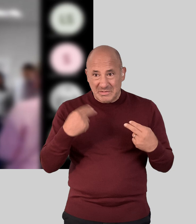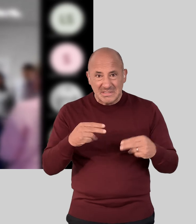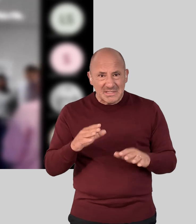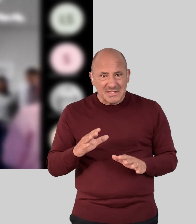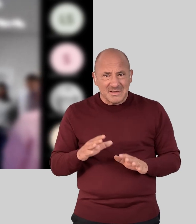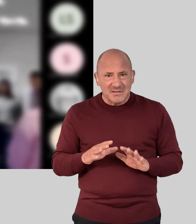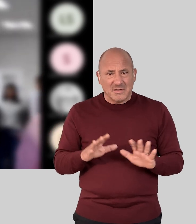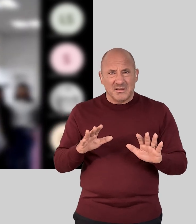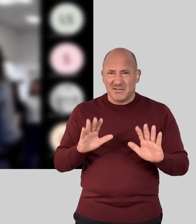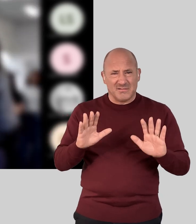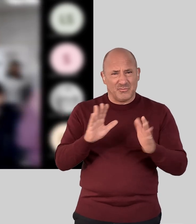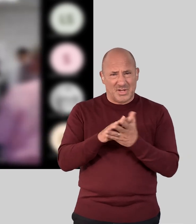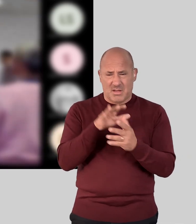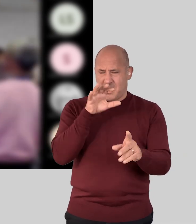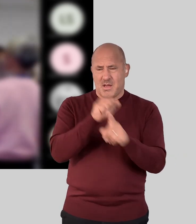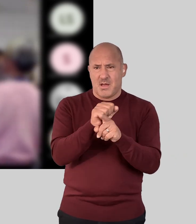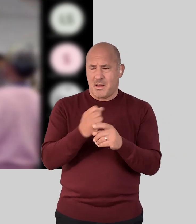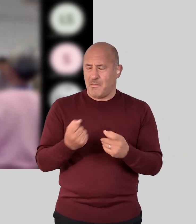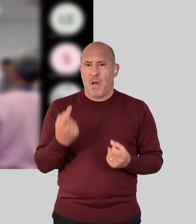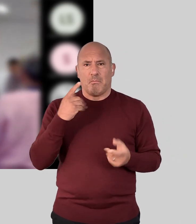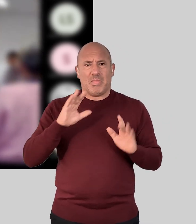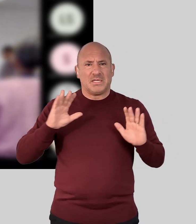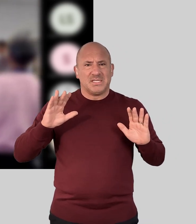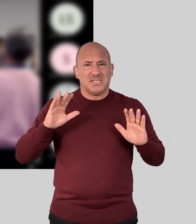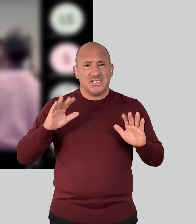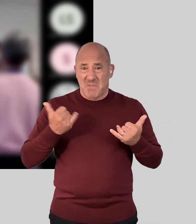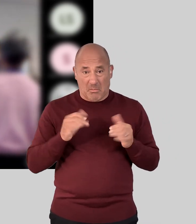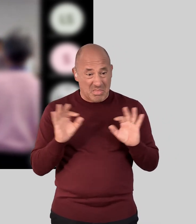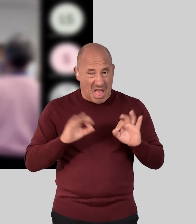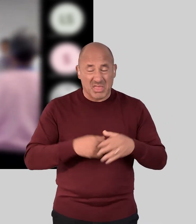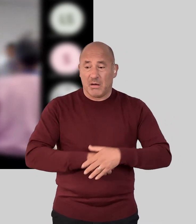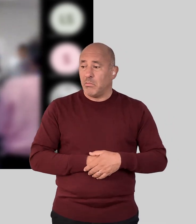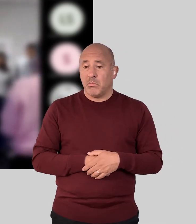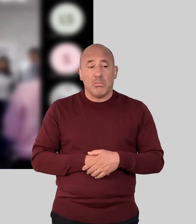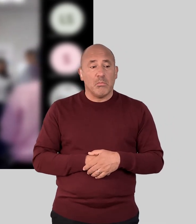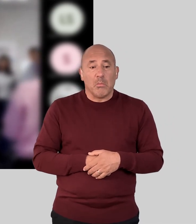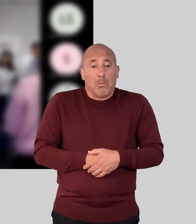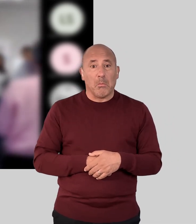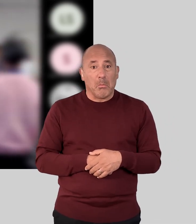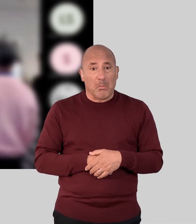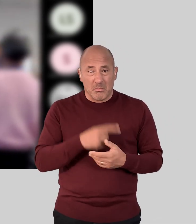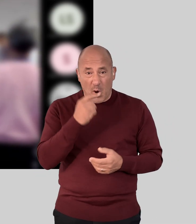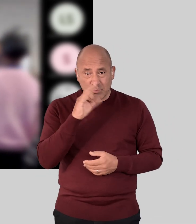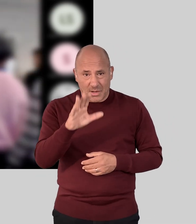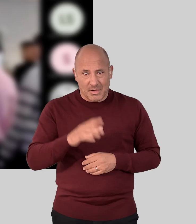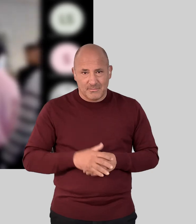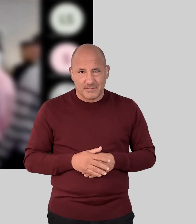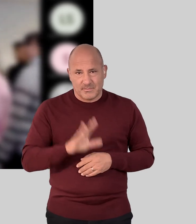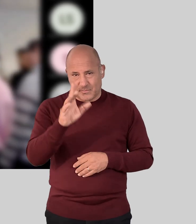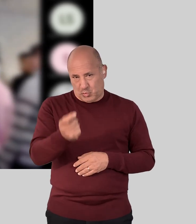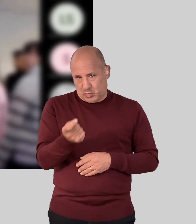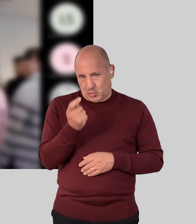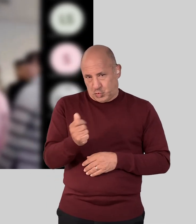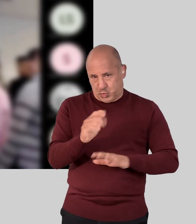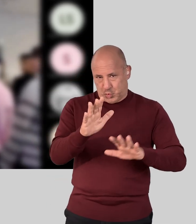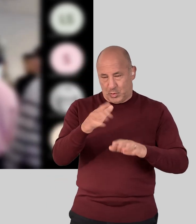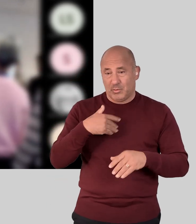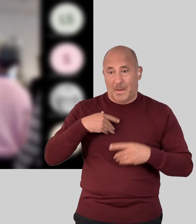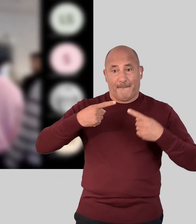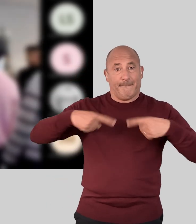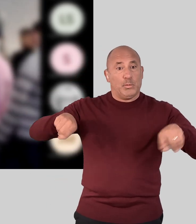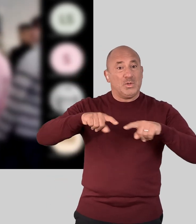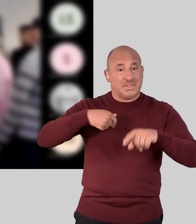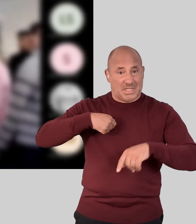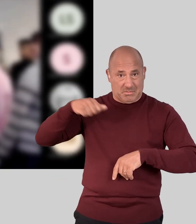just notice what comes up for you, or nothing might come up. And what we're going to do in a moment is I'm going to play